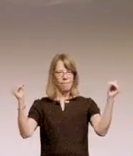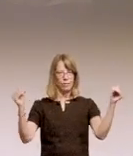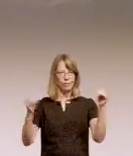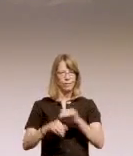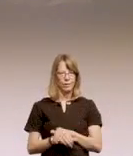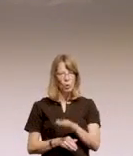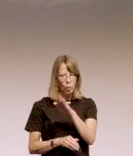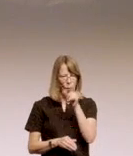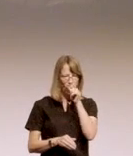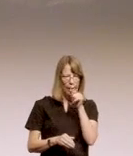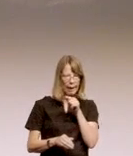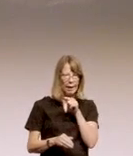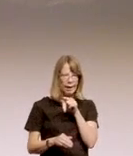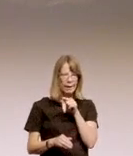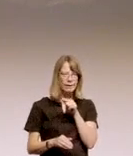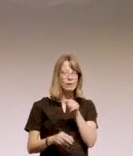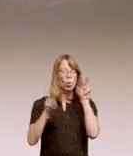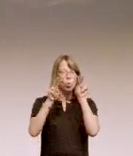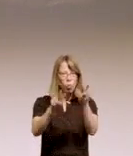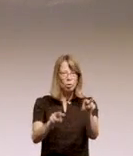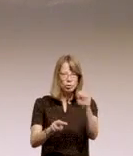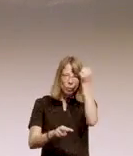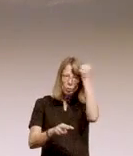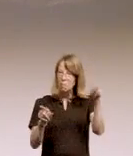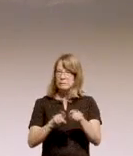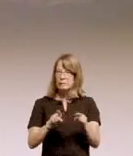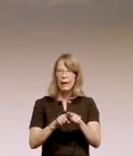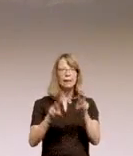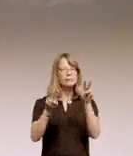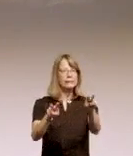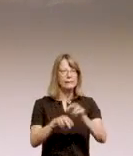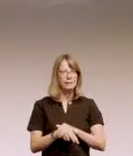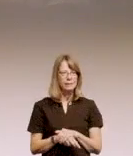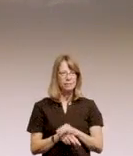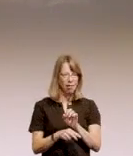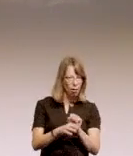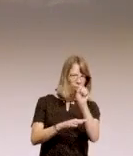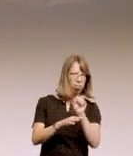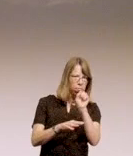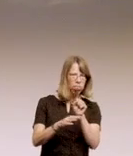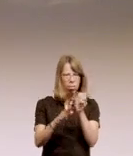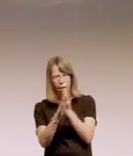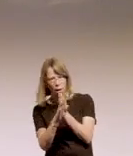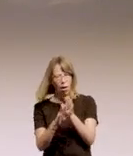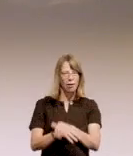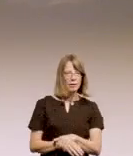So everyone can interact with the soccer game to the same extent. The soccer game being the